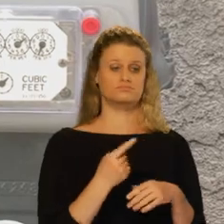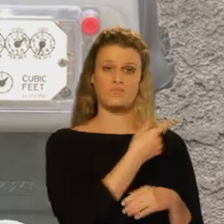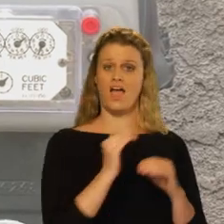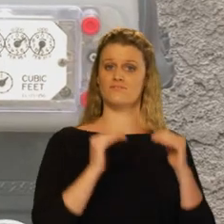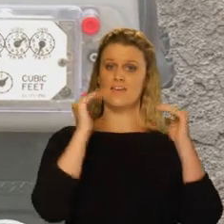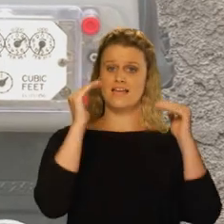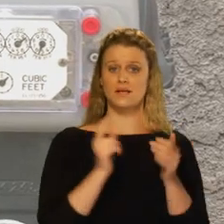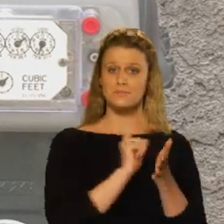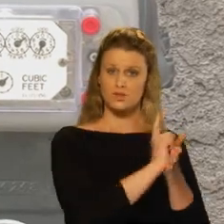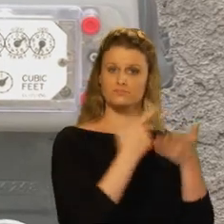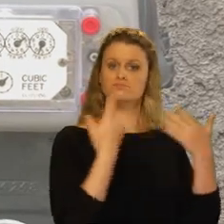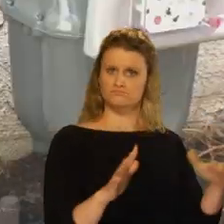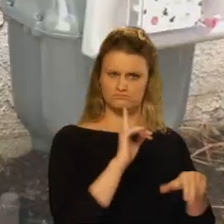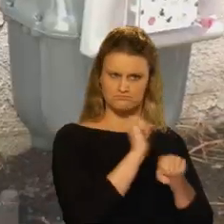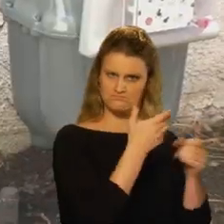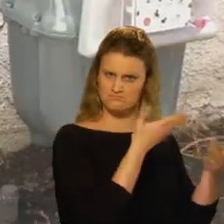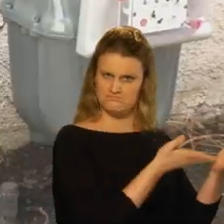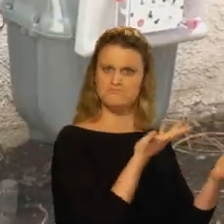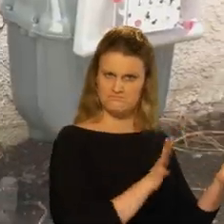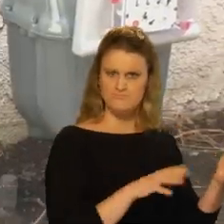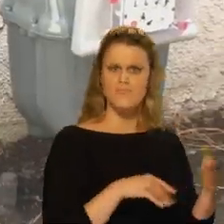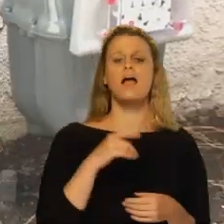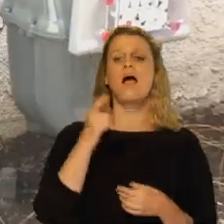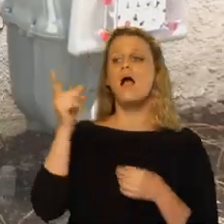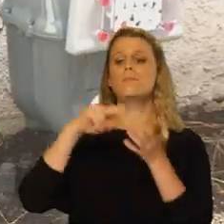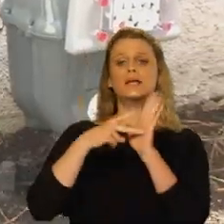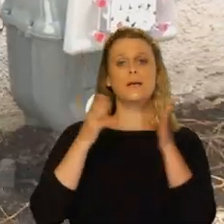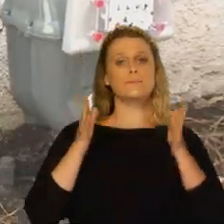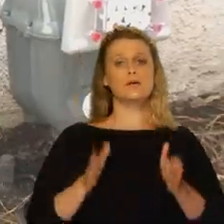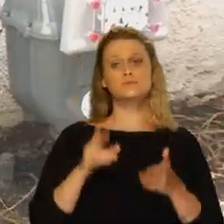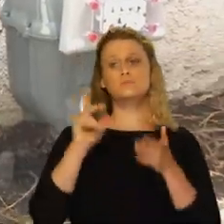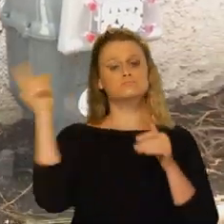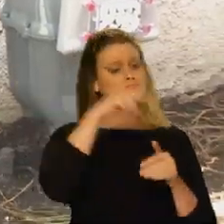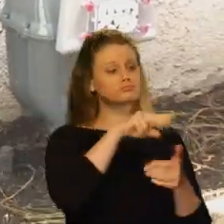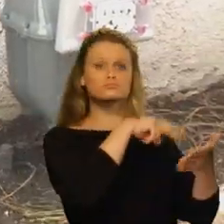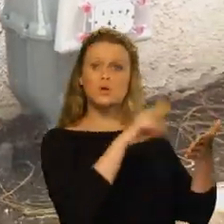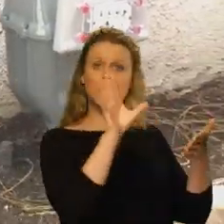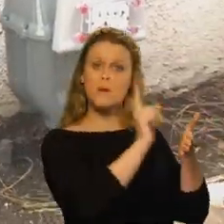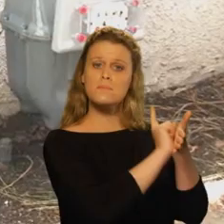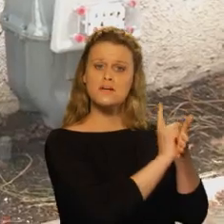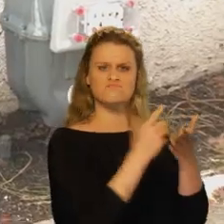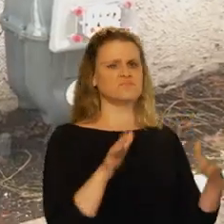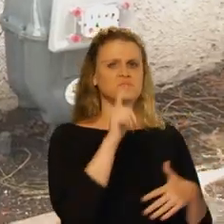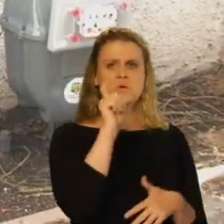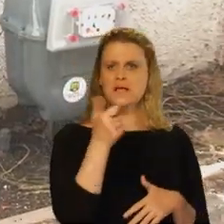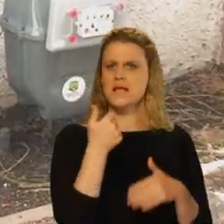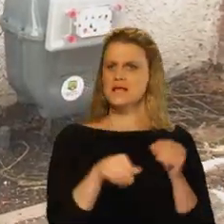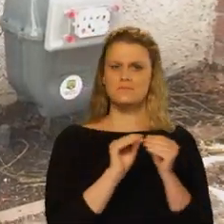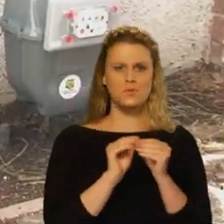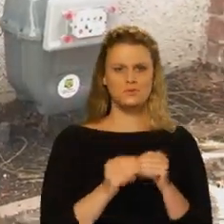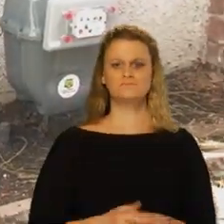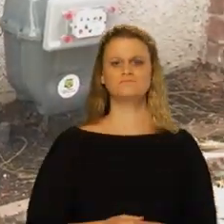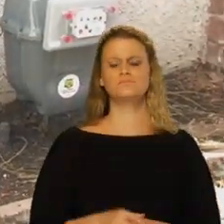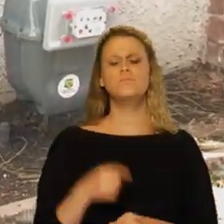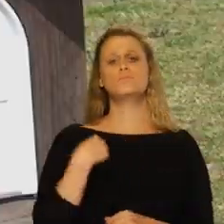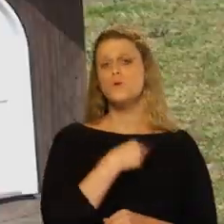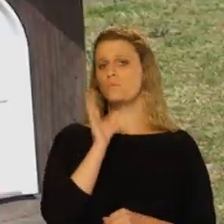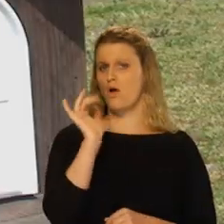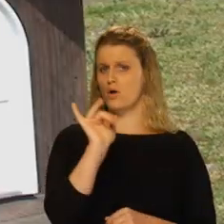has been verified, a meter reader will no longer need to access your property to read the meter. We'll notify you when your